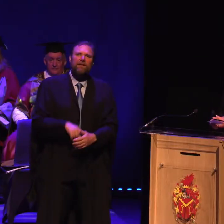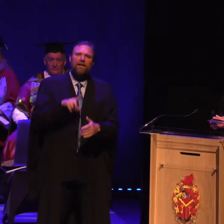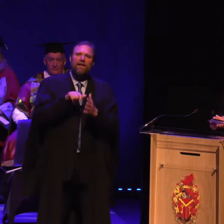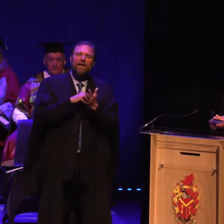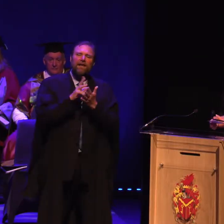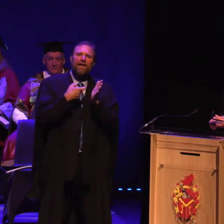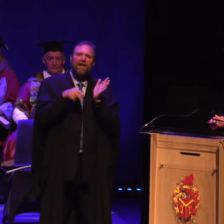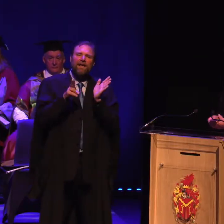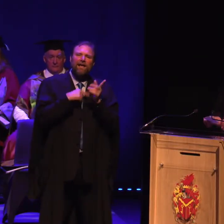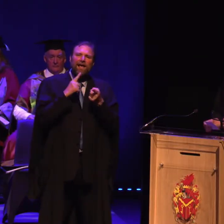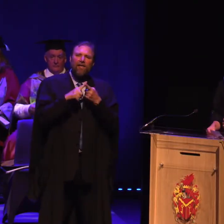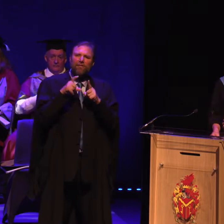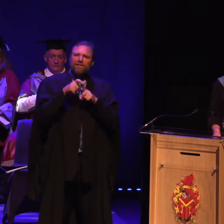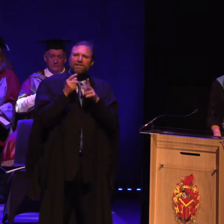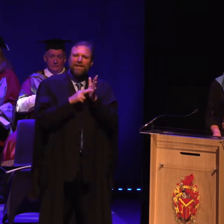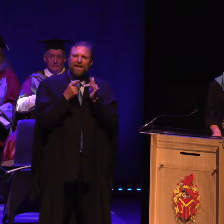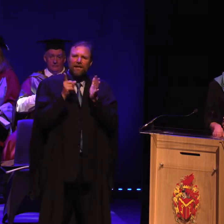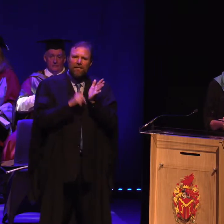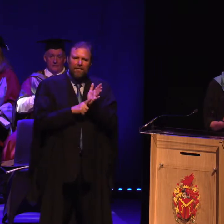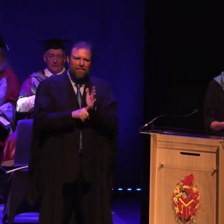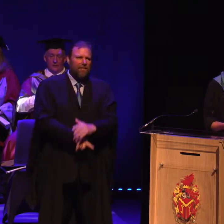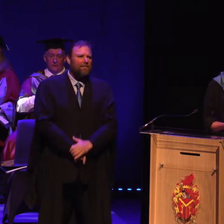Catherine Louise Daniel.